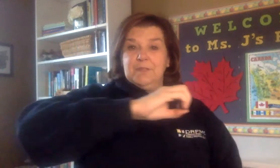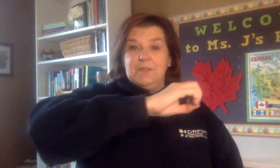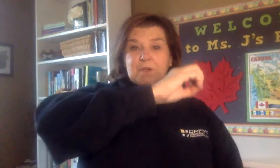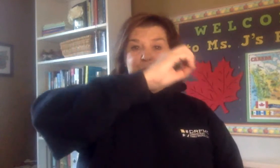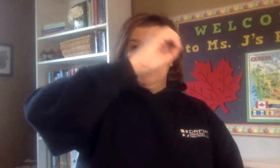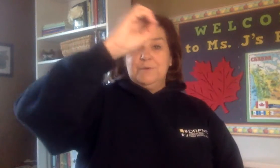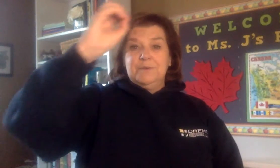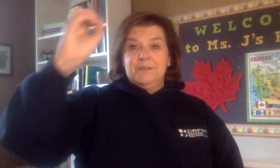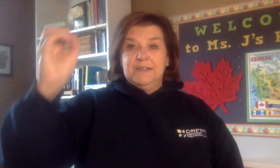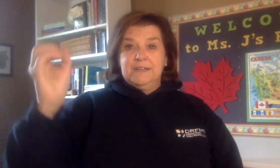O